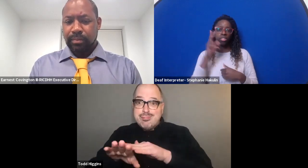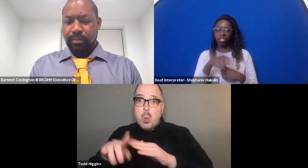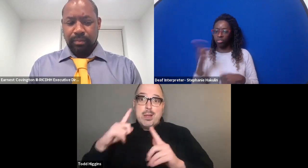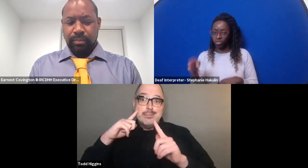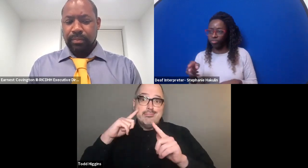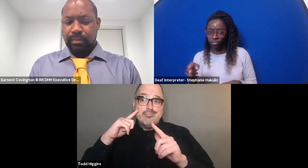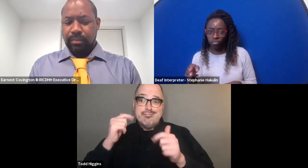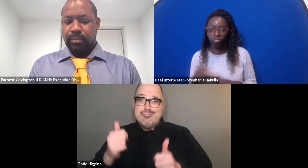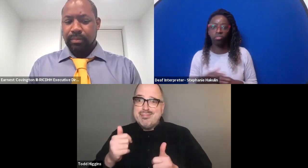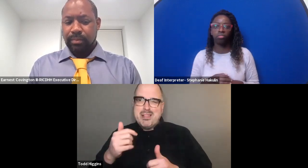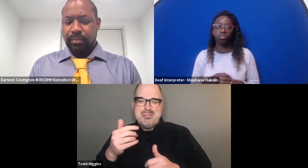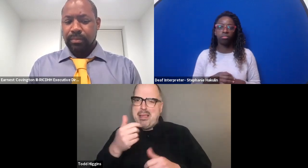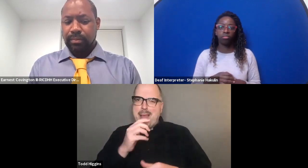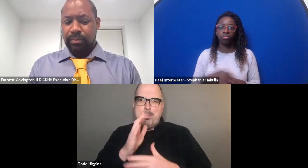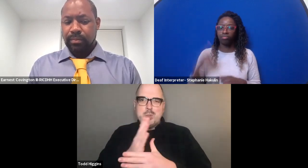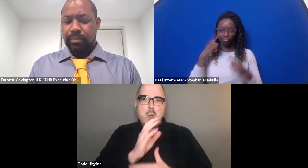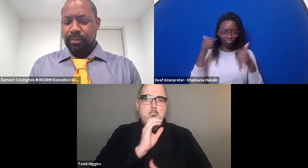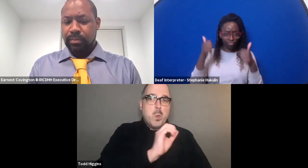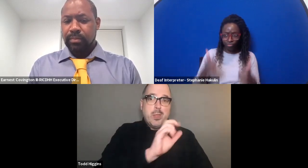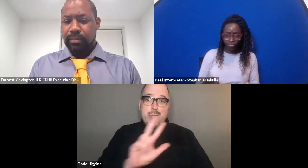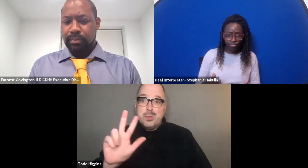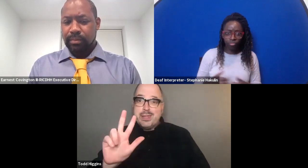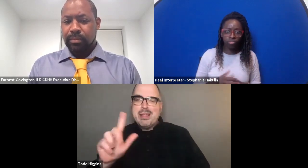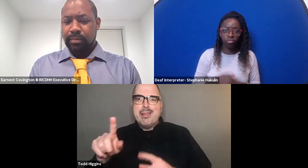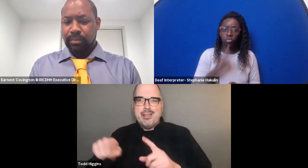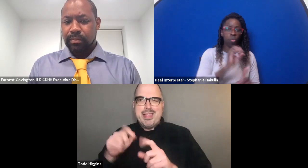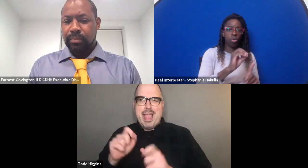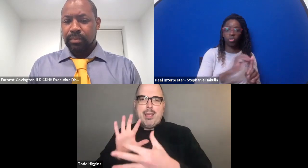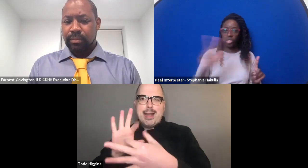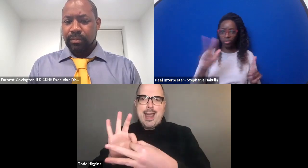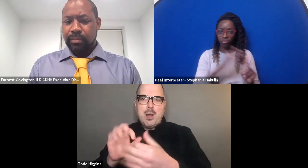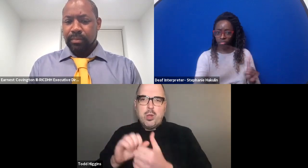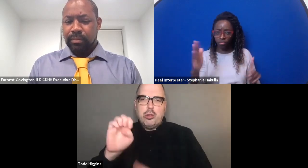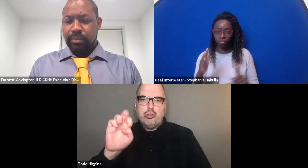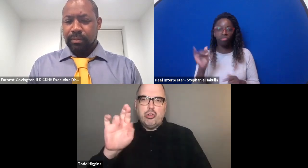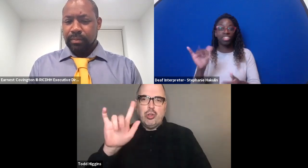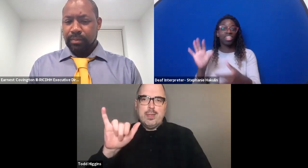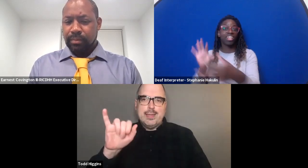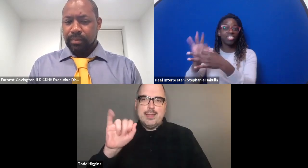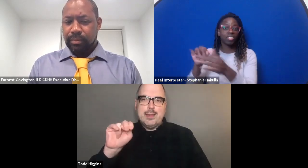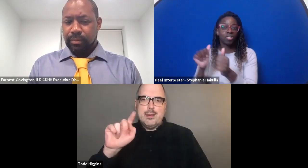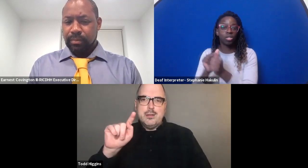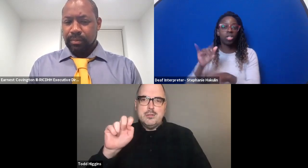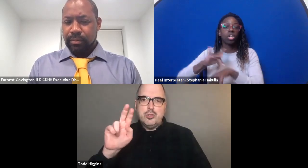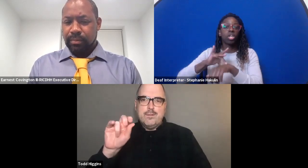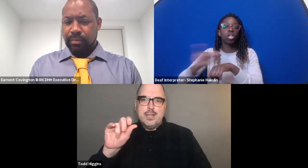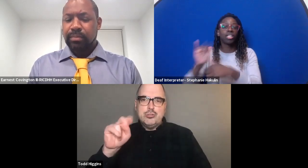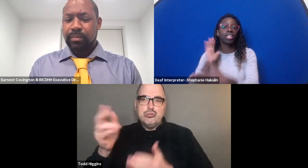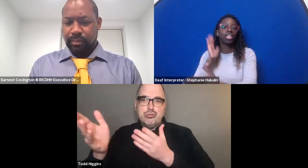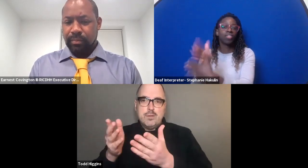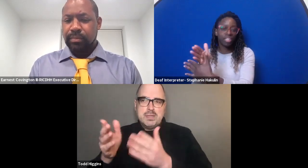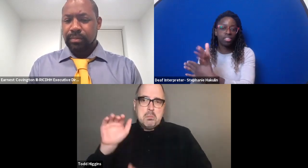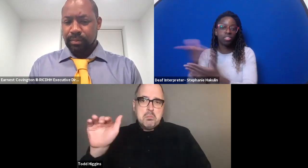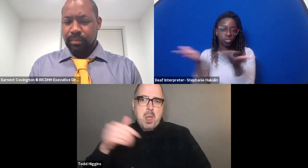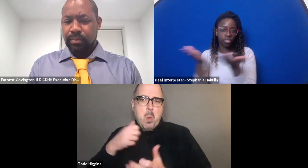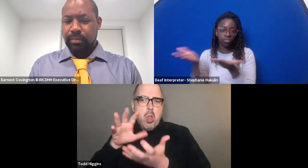The Family Sign Language Program. Family Sign Language Program. Sometimes the children are between 0 and 3, and we'll also